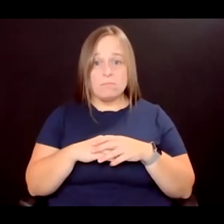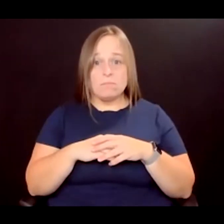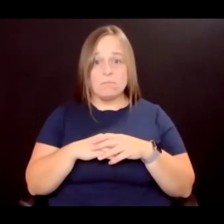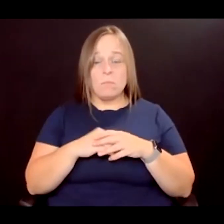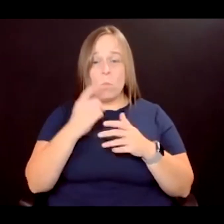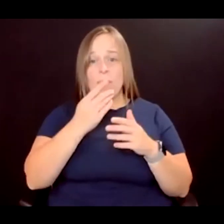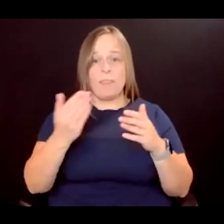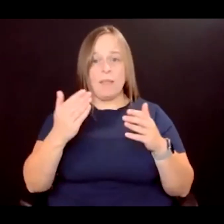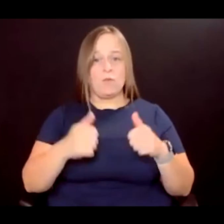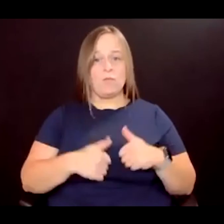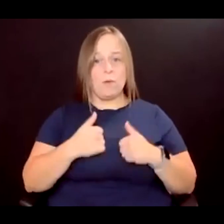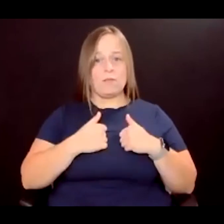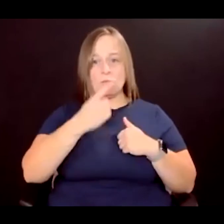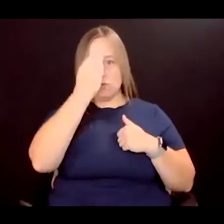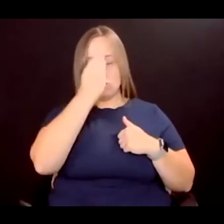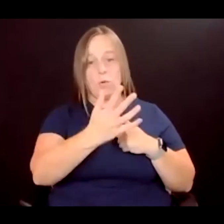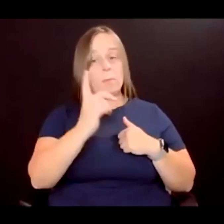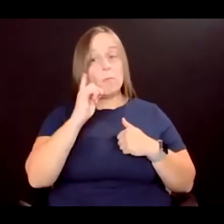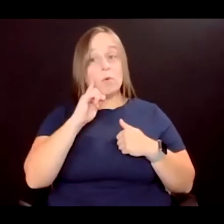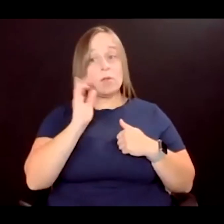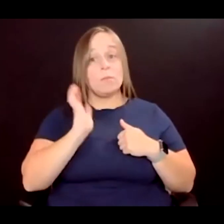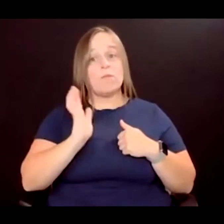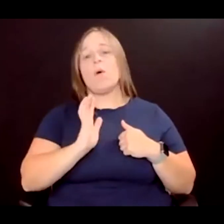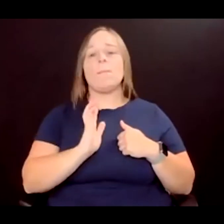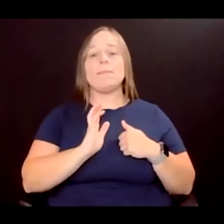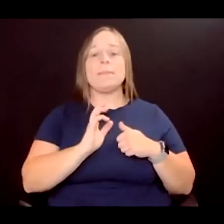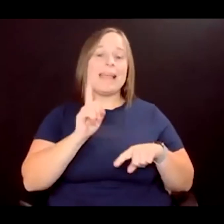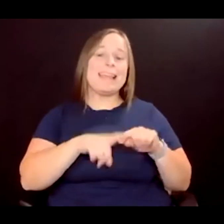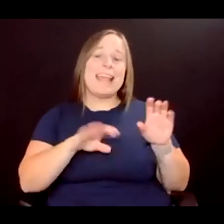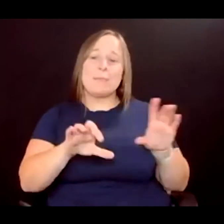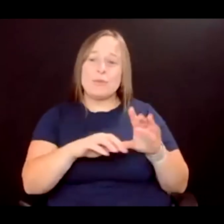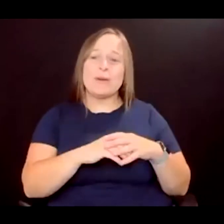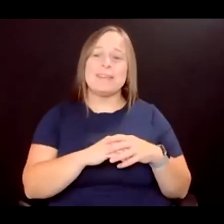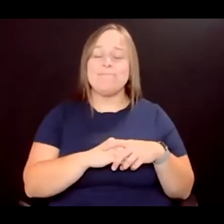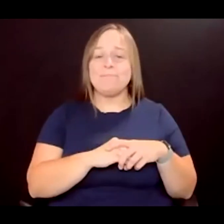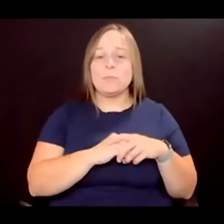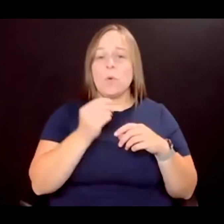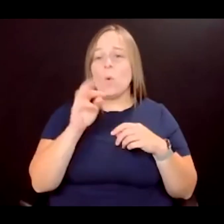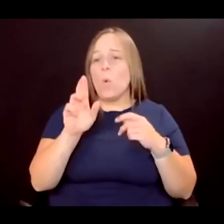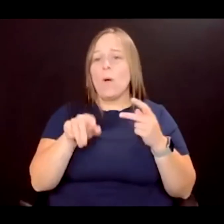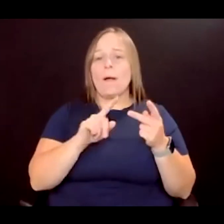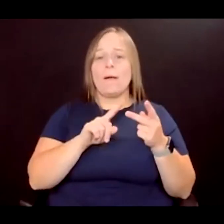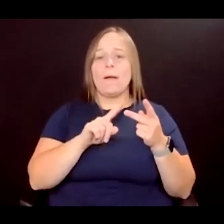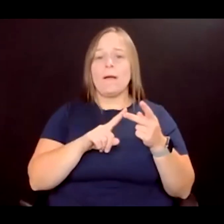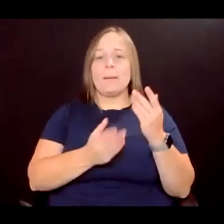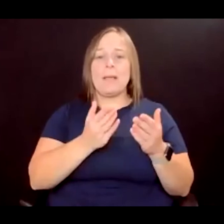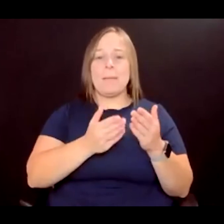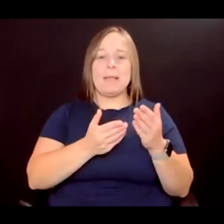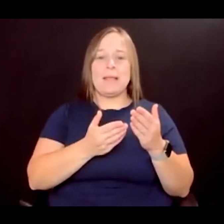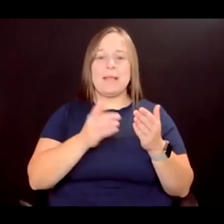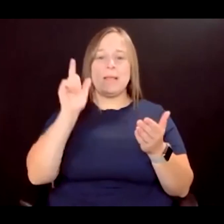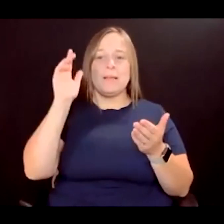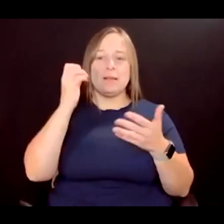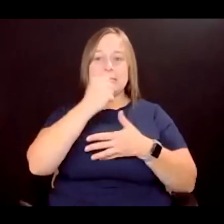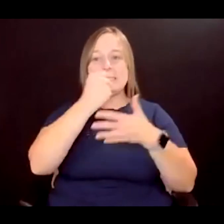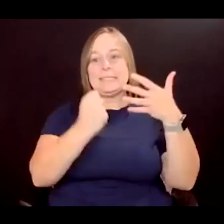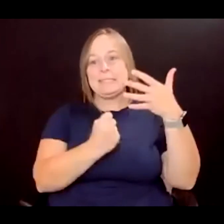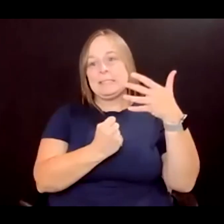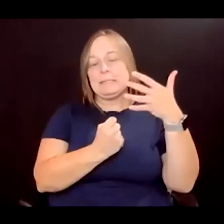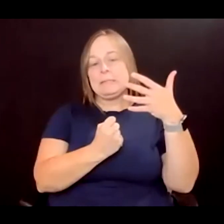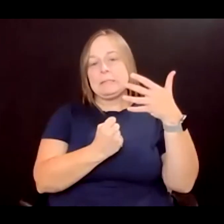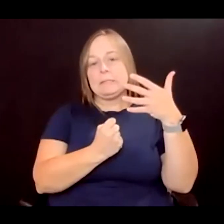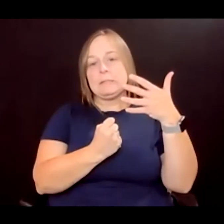there are many places now where the primary way of crossing a street is if the hand is up.